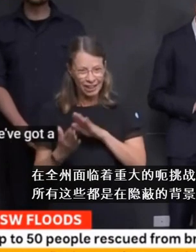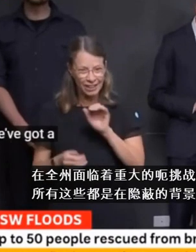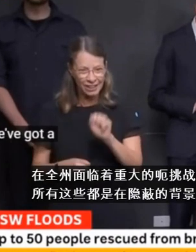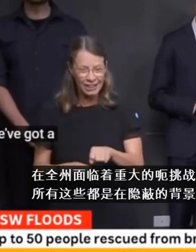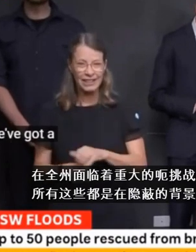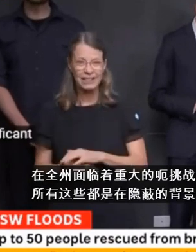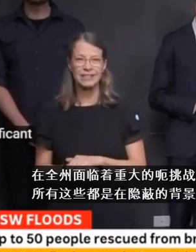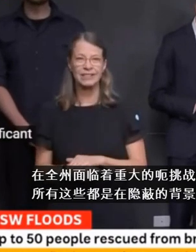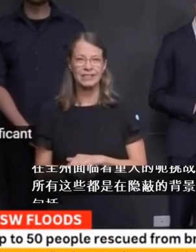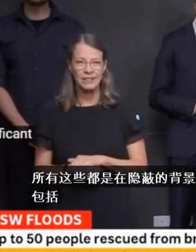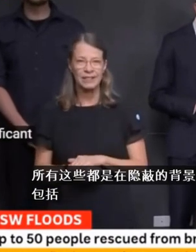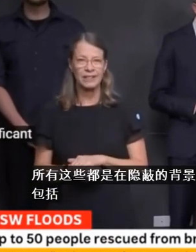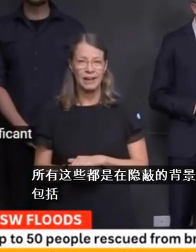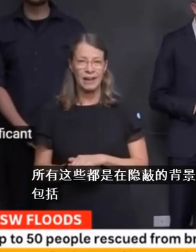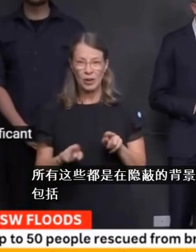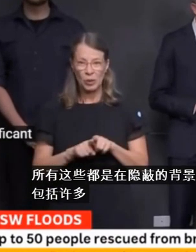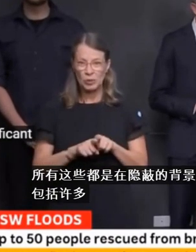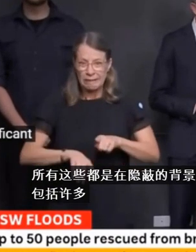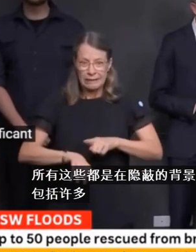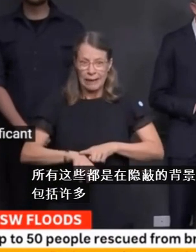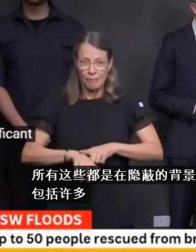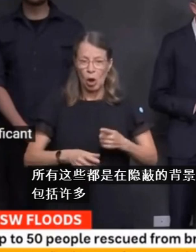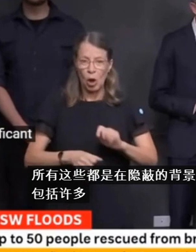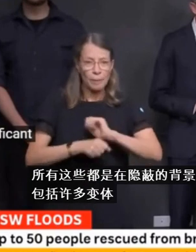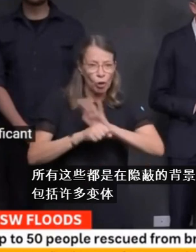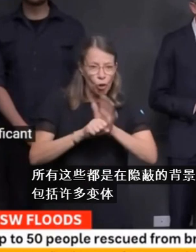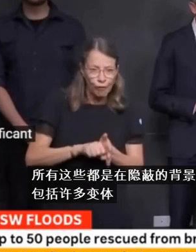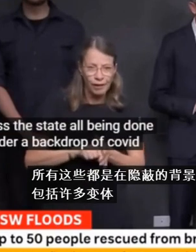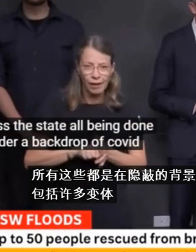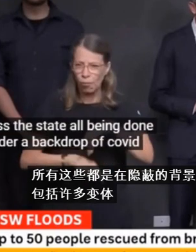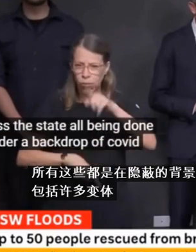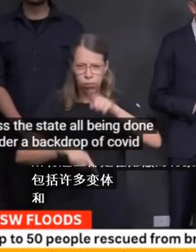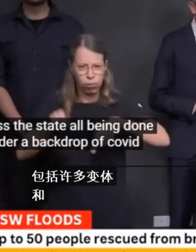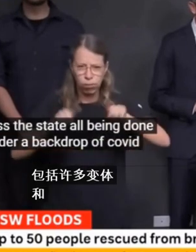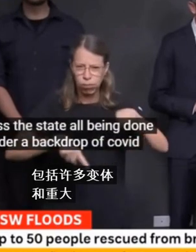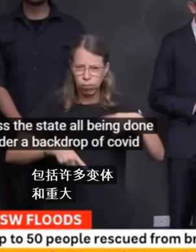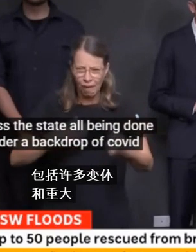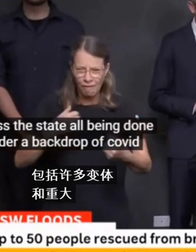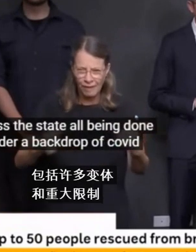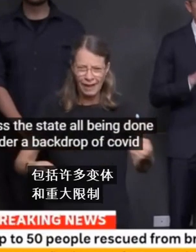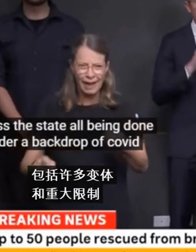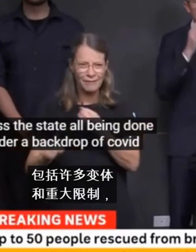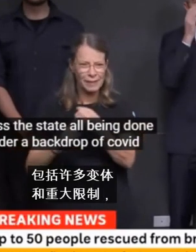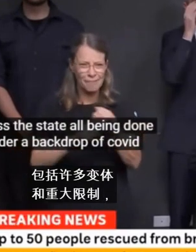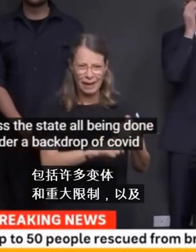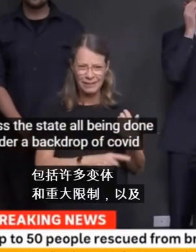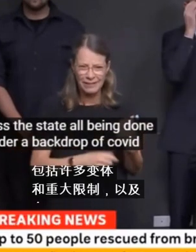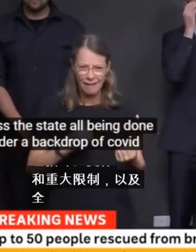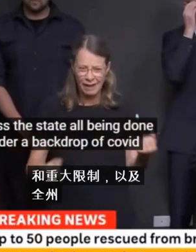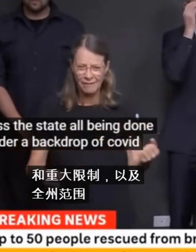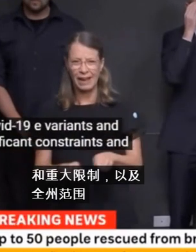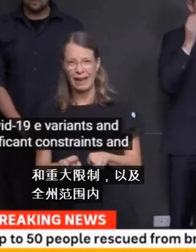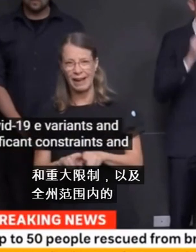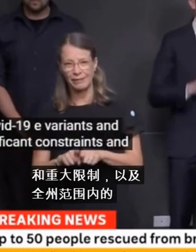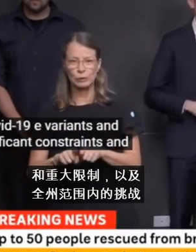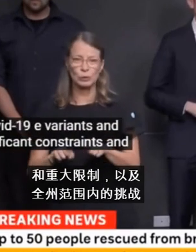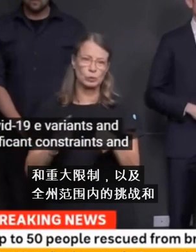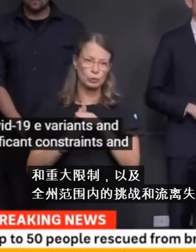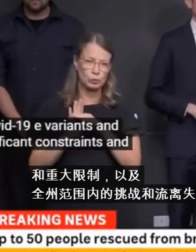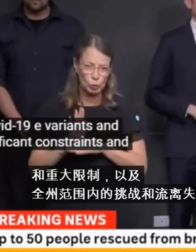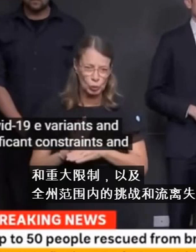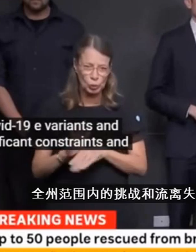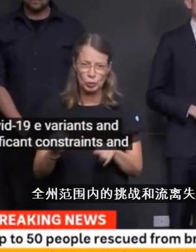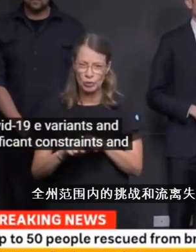under a backdrop of COVID with many variants and significant constraints and challenges and